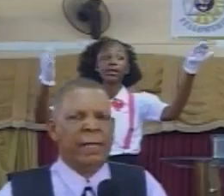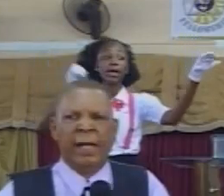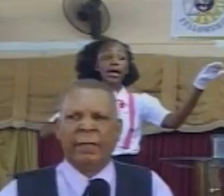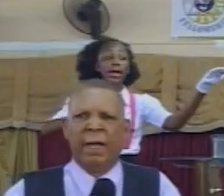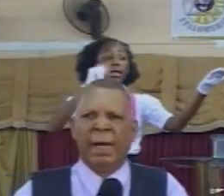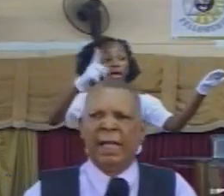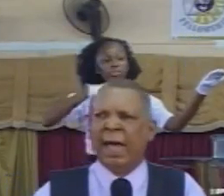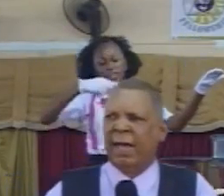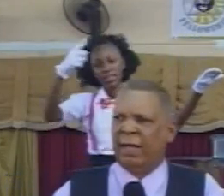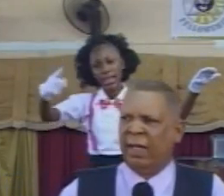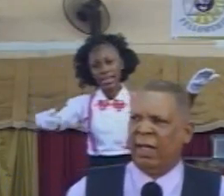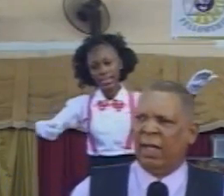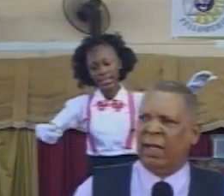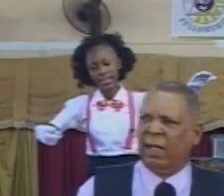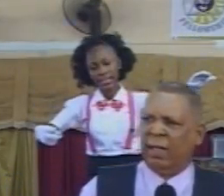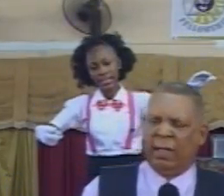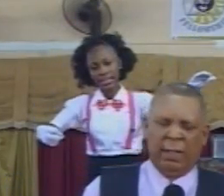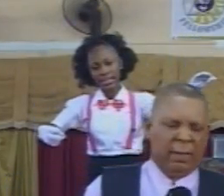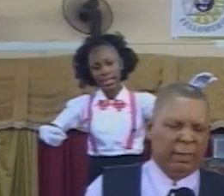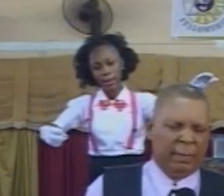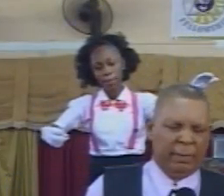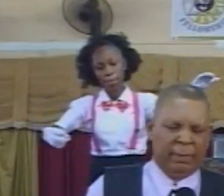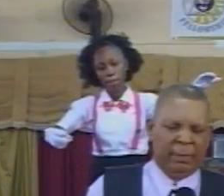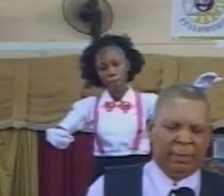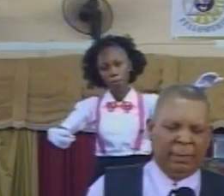An intellectual man and I had an